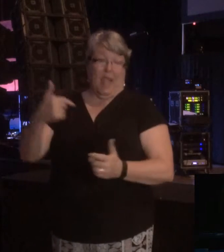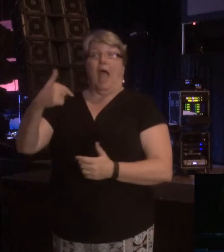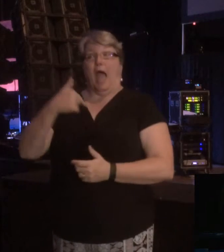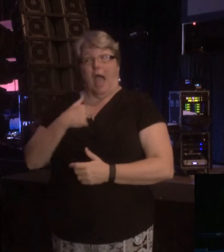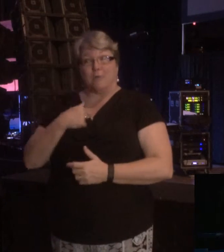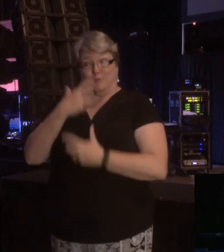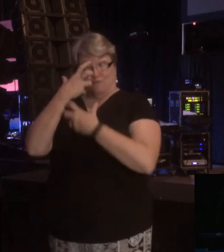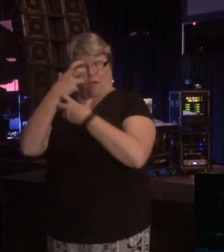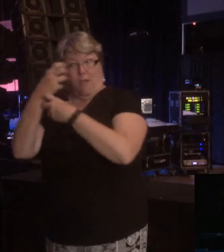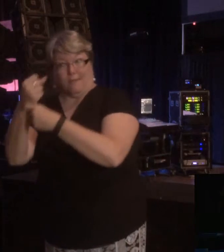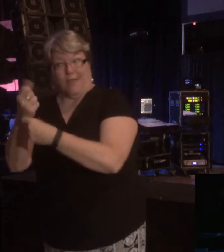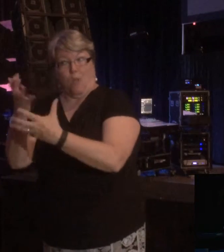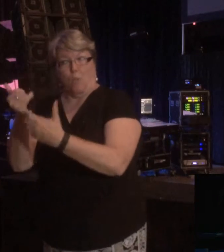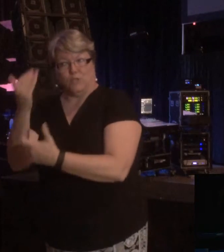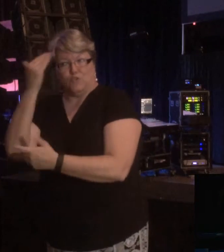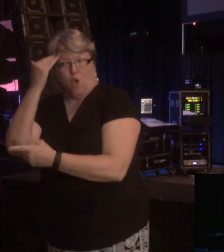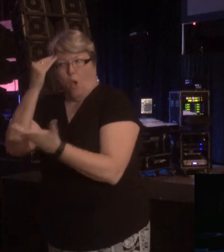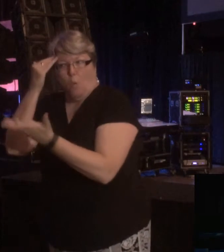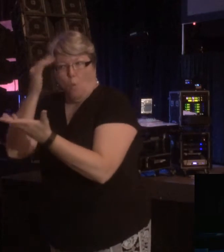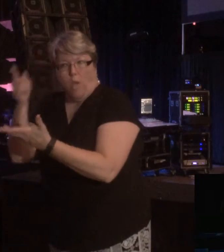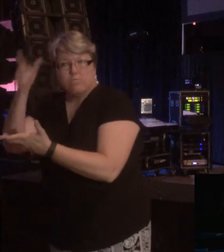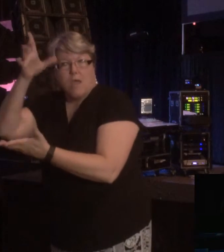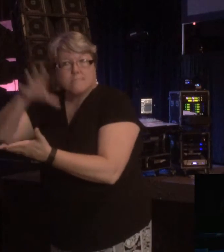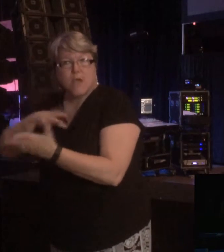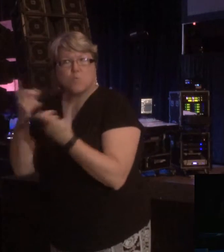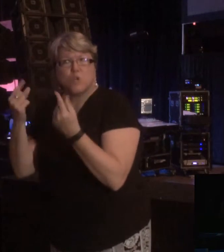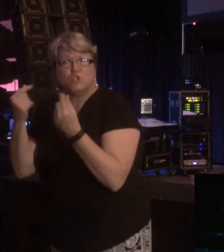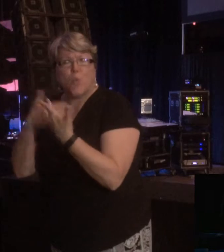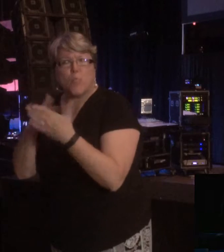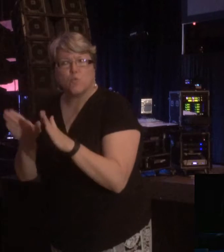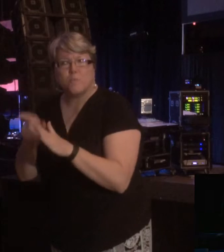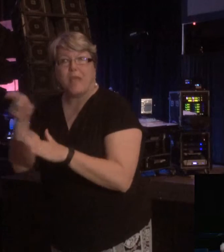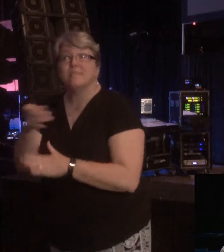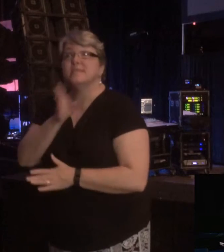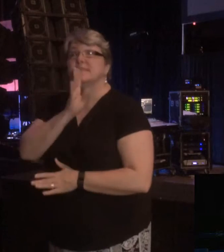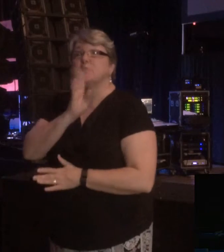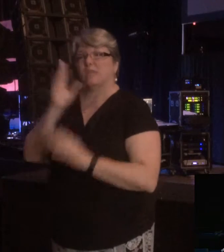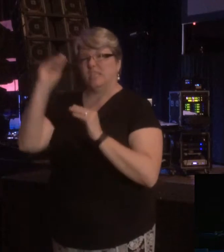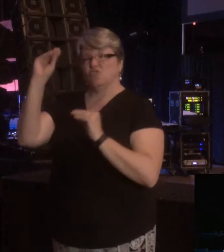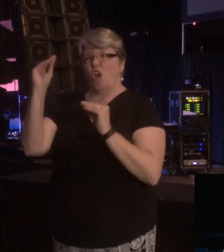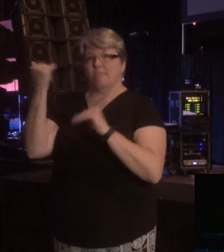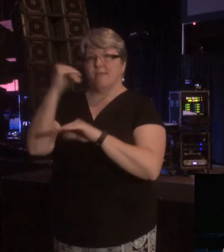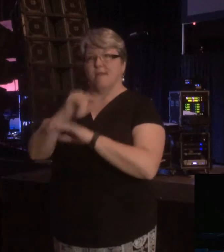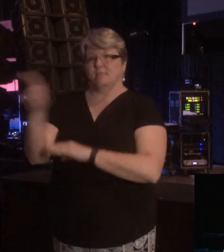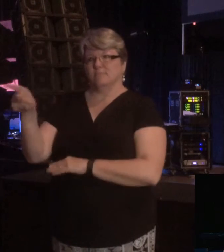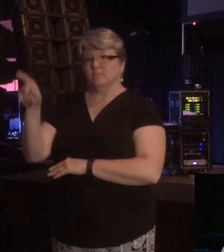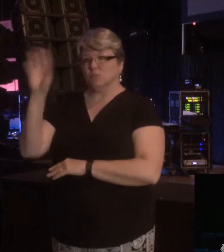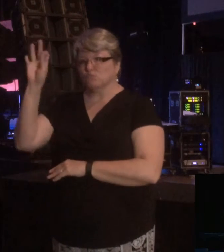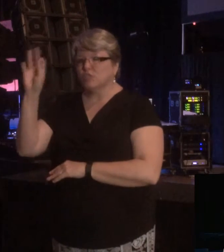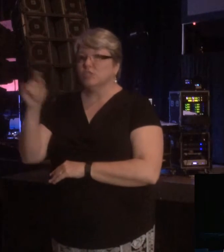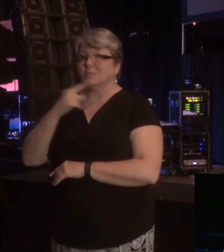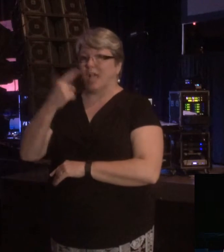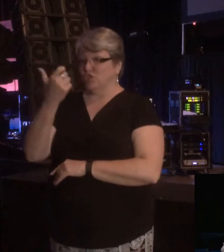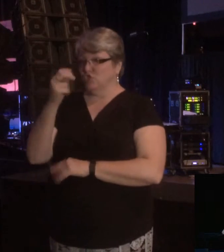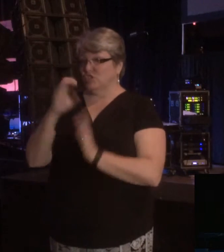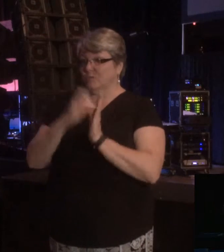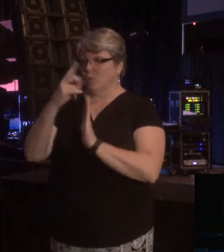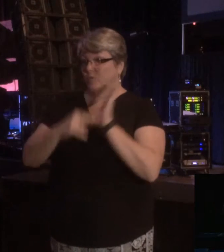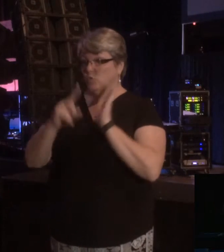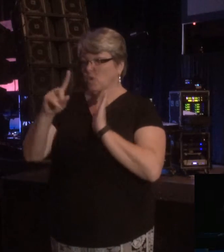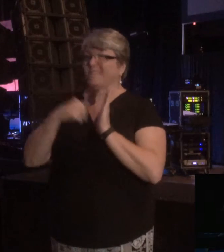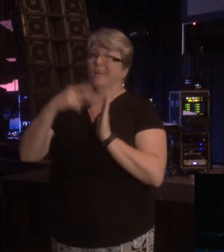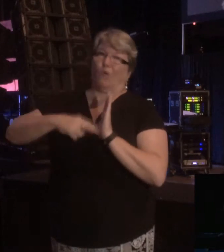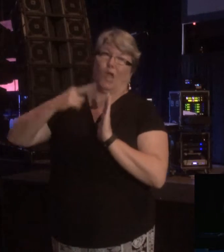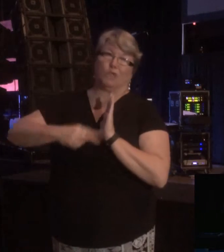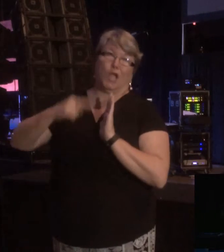Lord calling me back into it, and so we then, that was in March of 2010. We